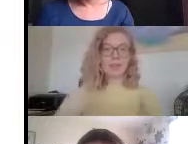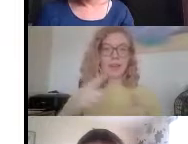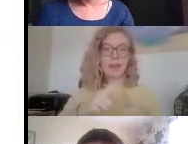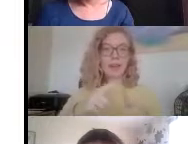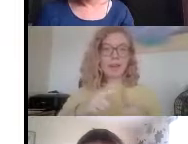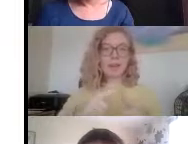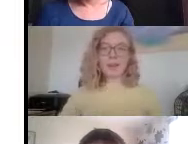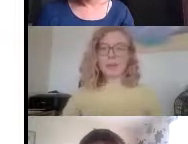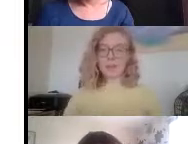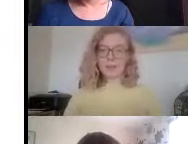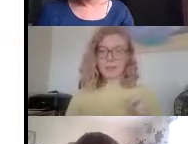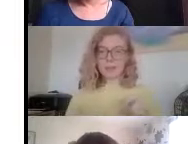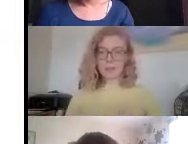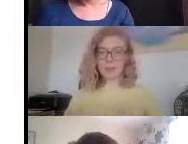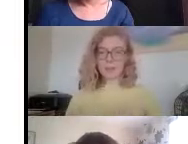Yeah.